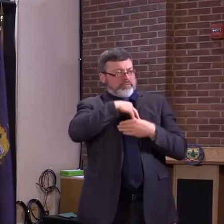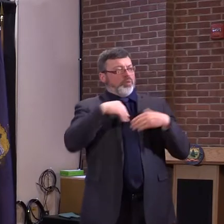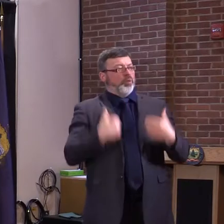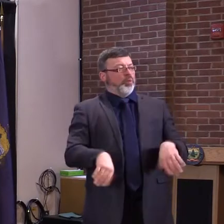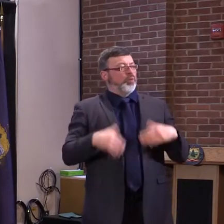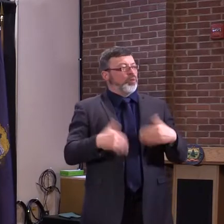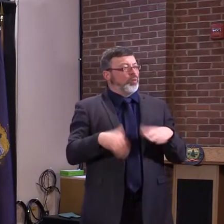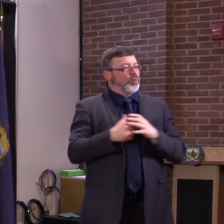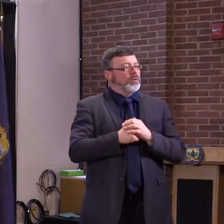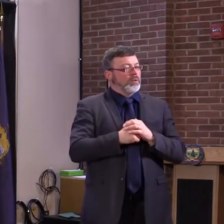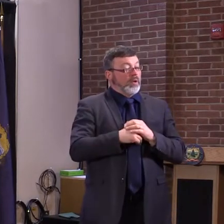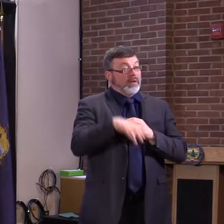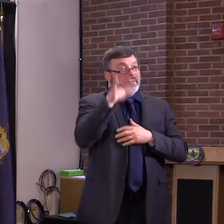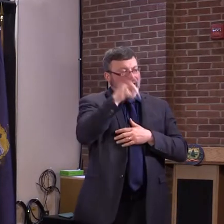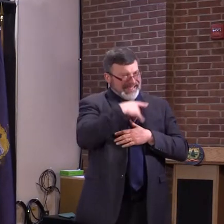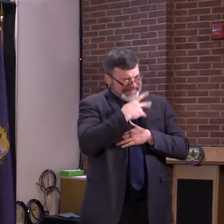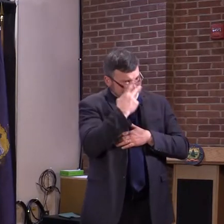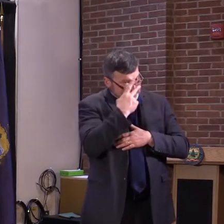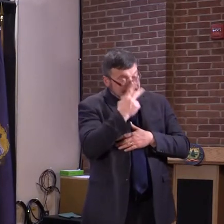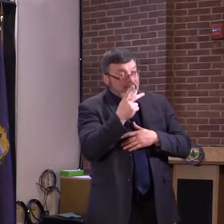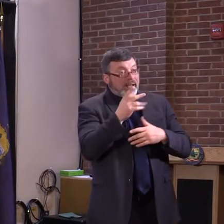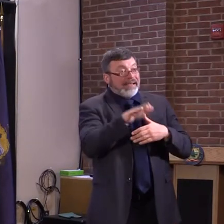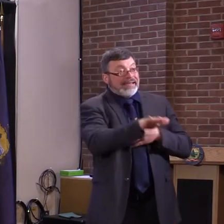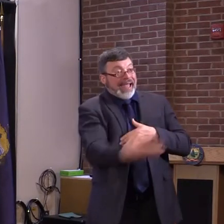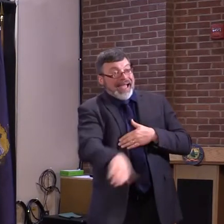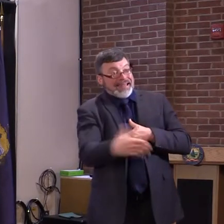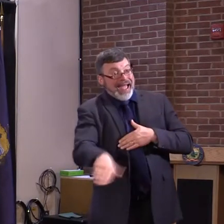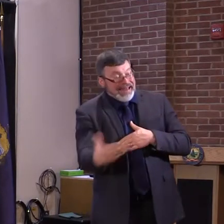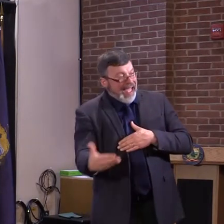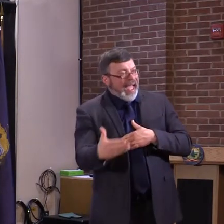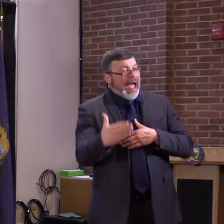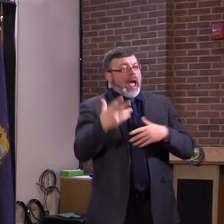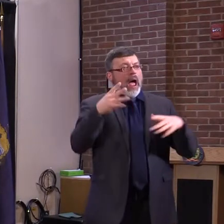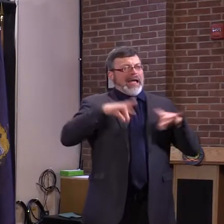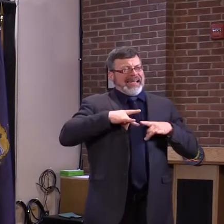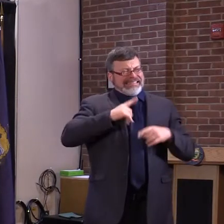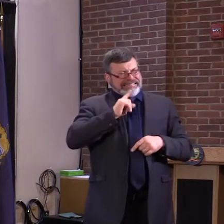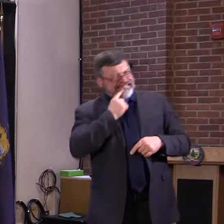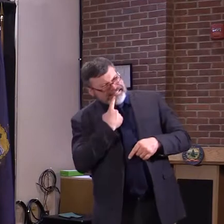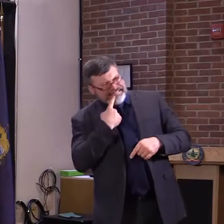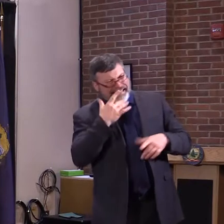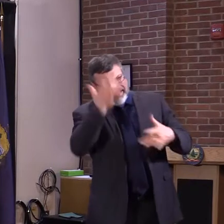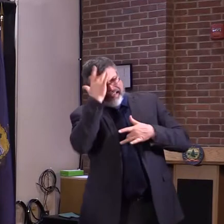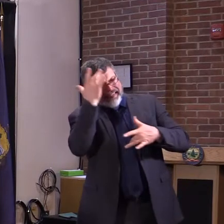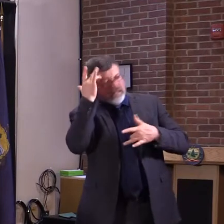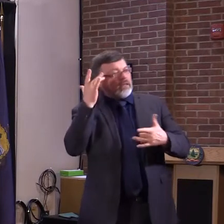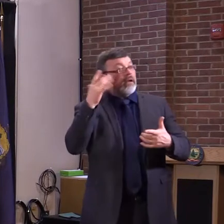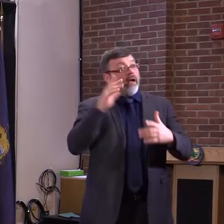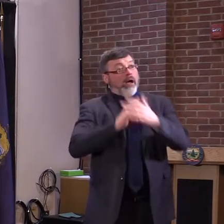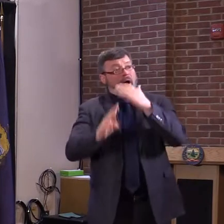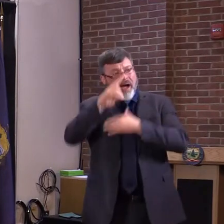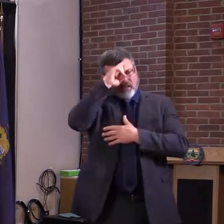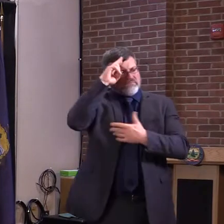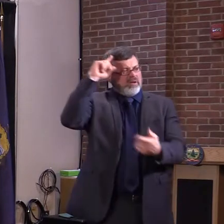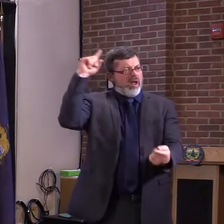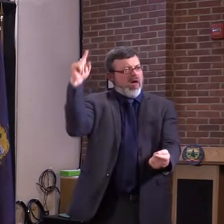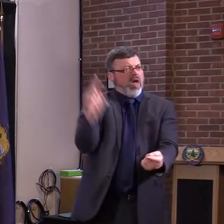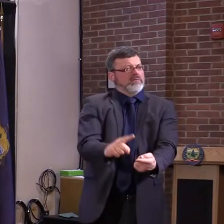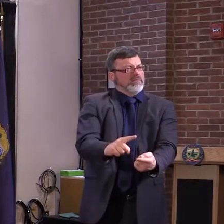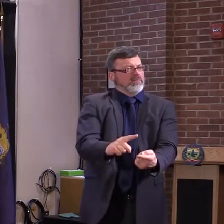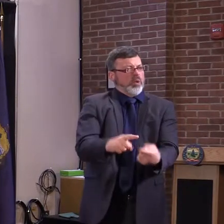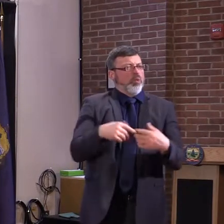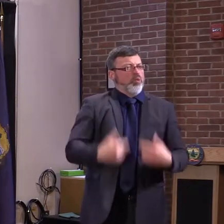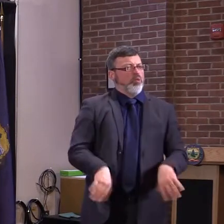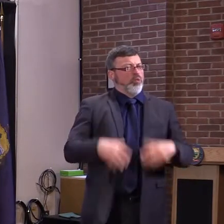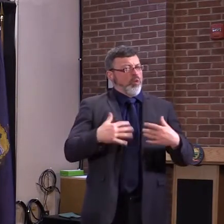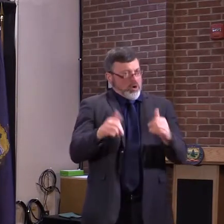were lower among people who had received their booster compared with those who were vaccinated but had not received it.